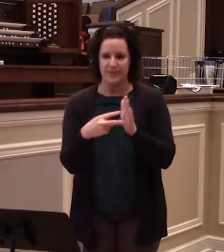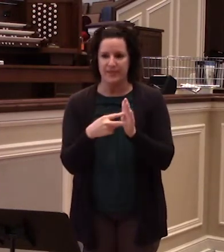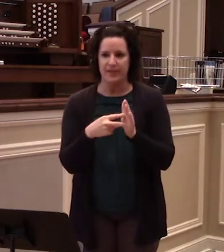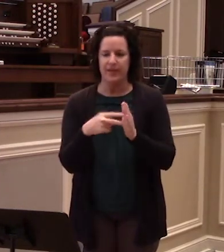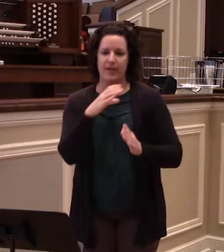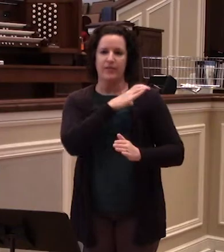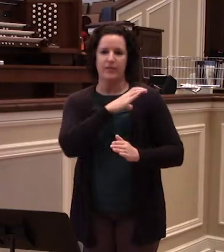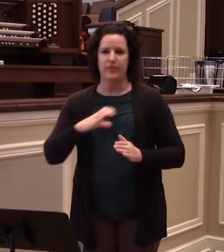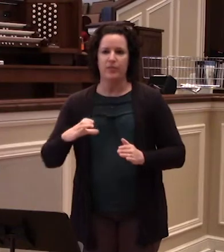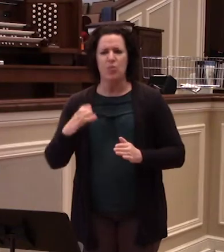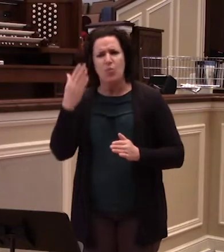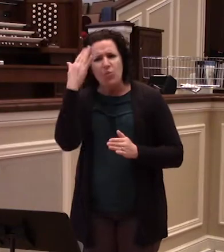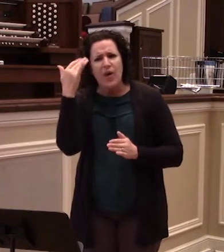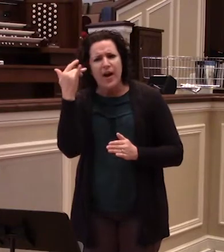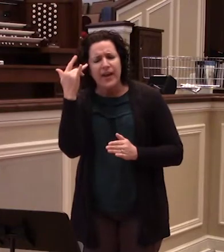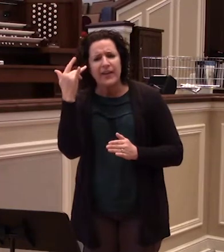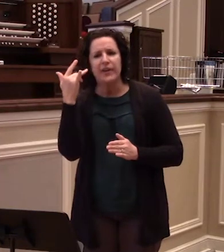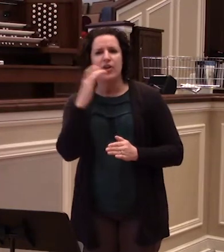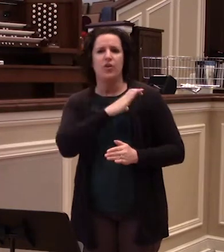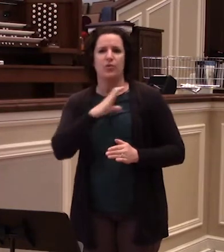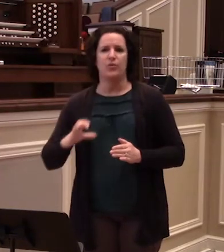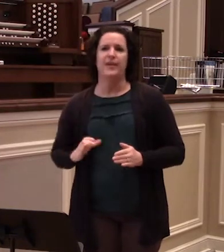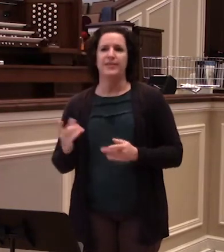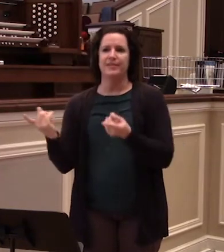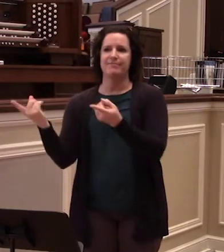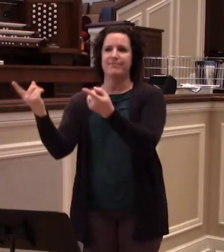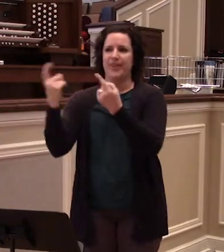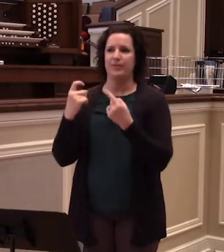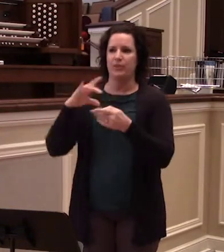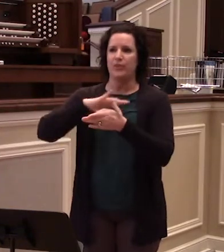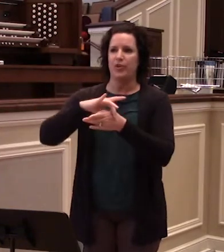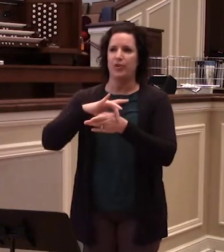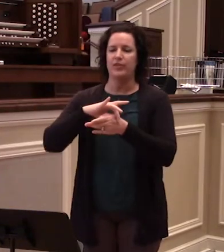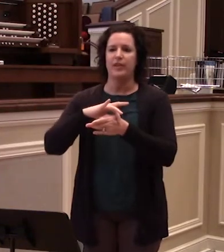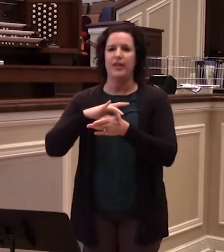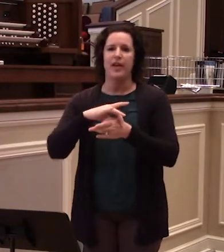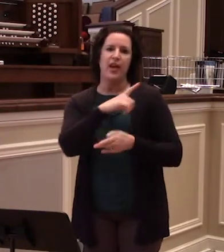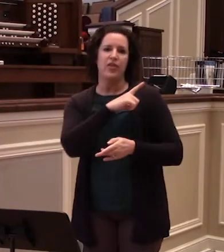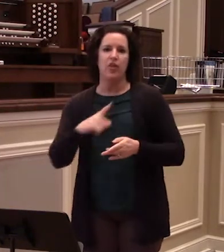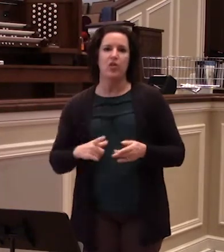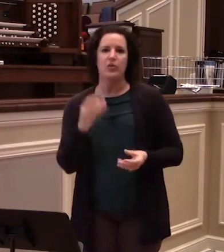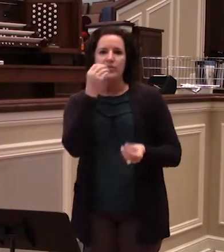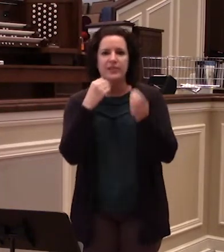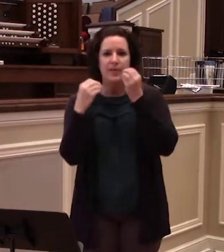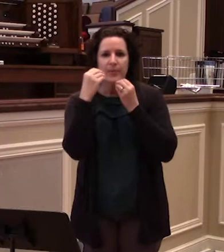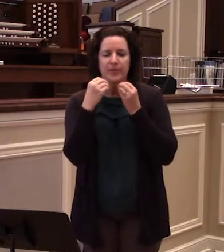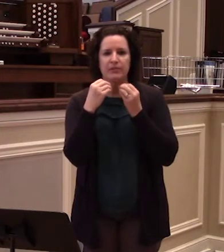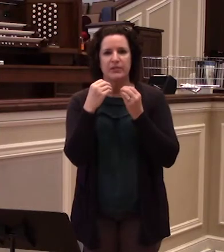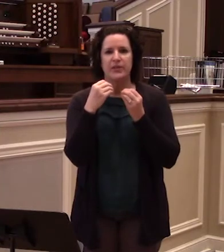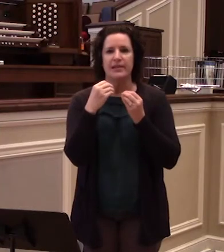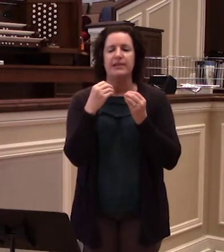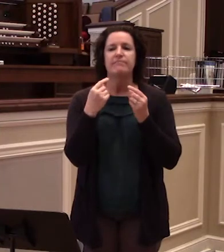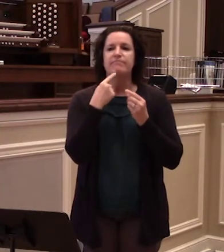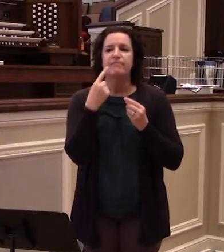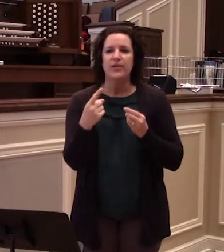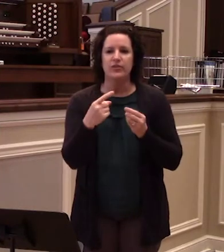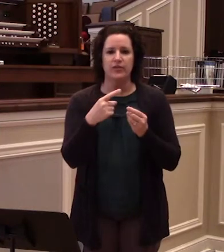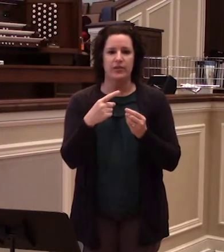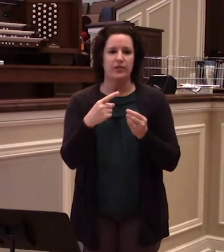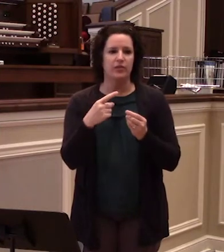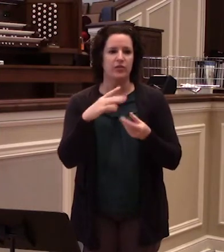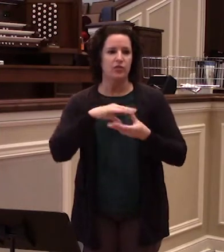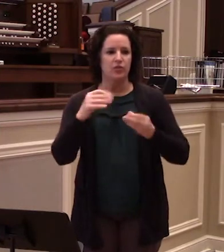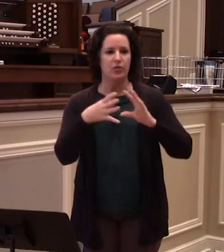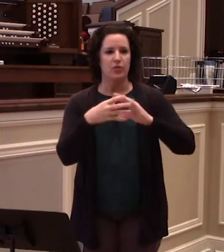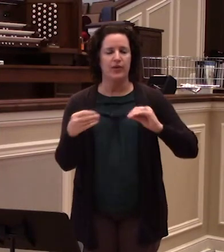that Christ came to the earth. And the Lord's Supper helps to tell the rest of the story of Christmas that must